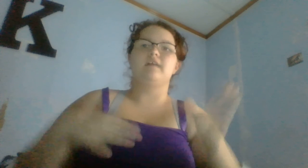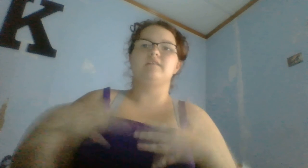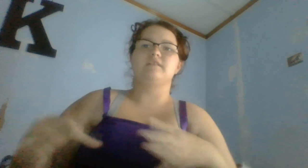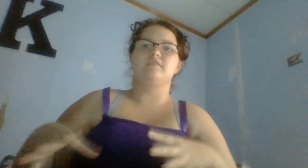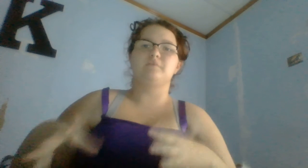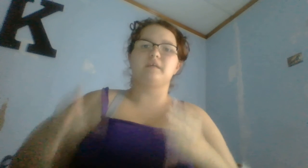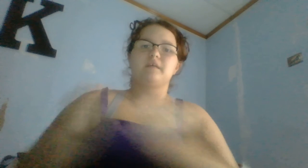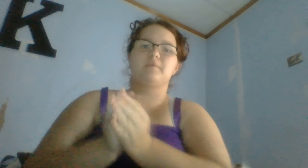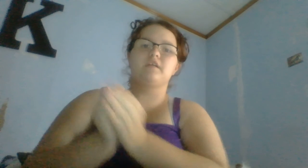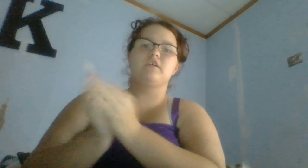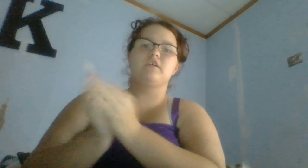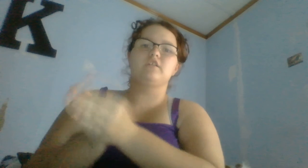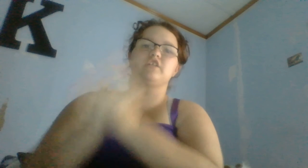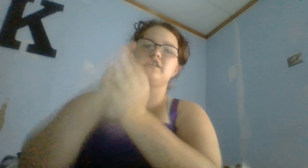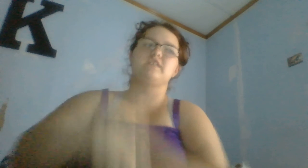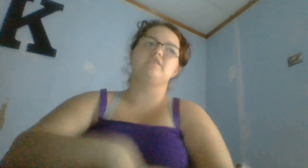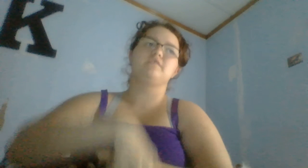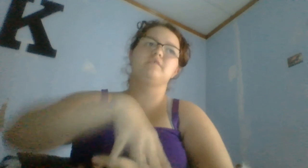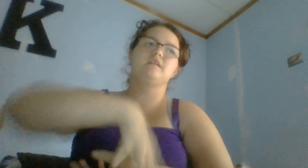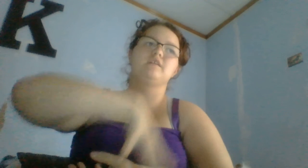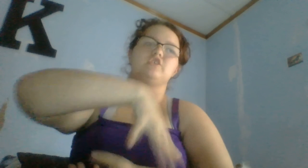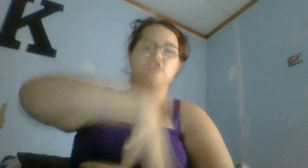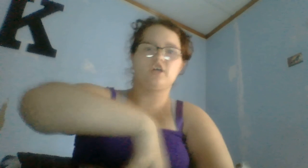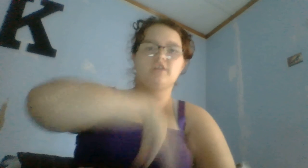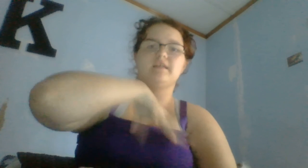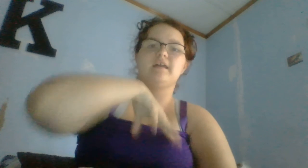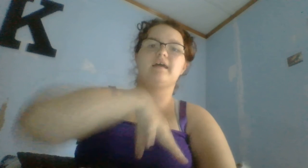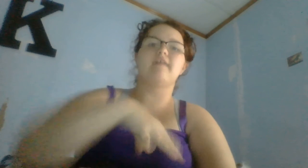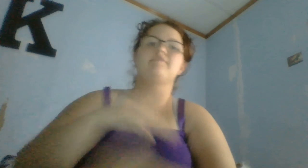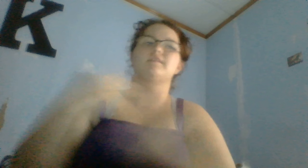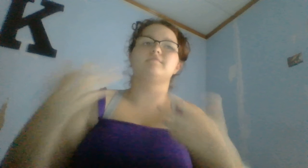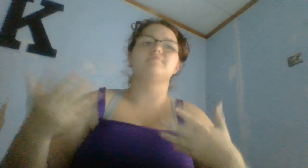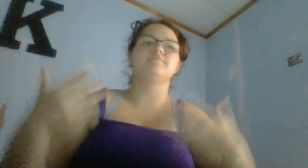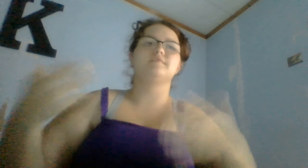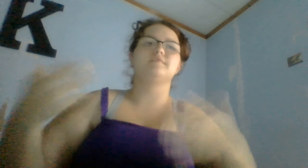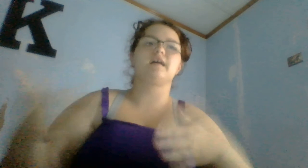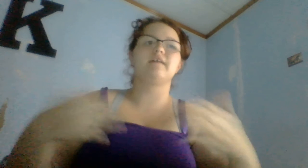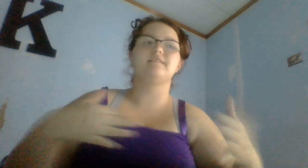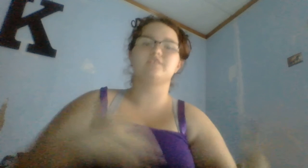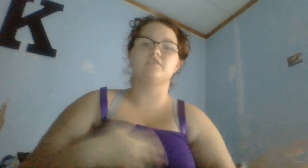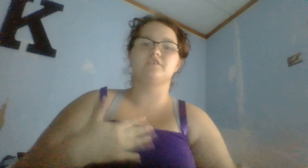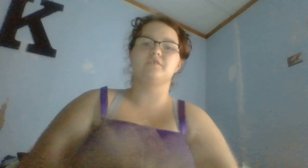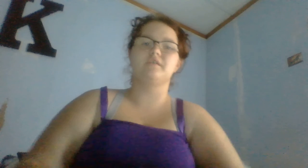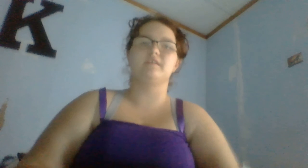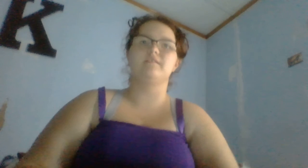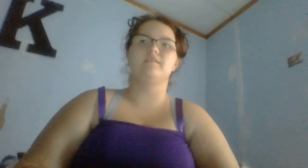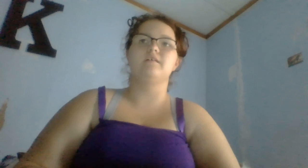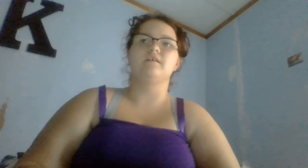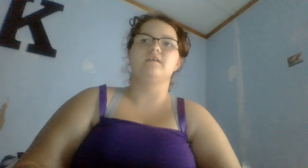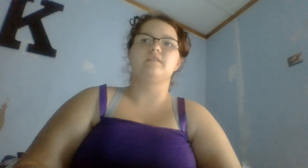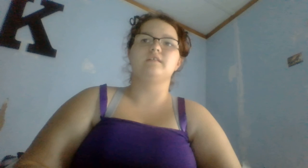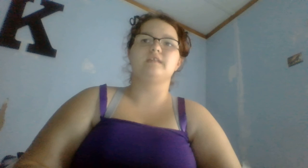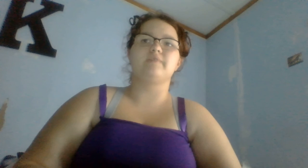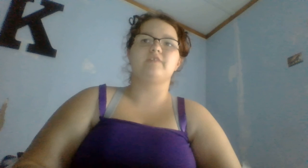at the end of the week i'm putting all the change into the jar that i have and that is also in the same